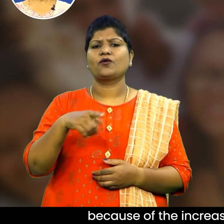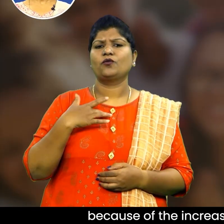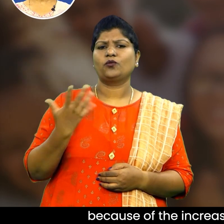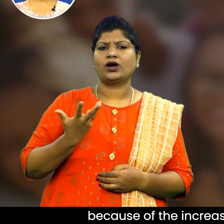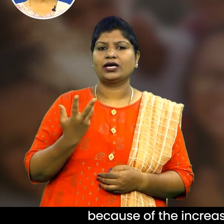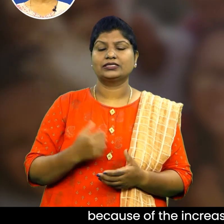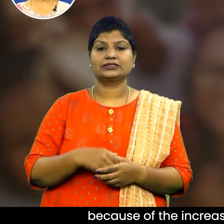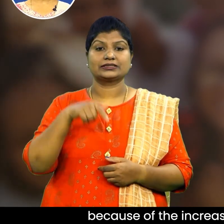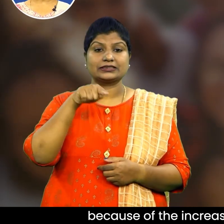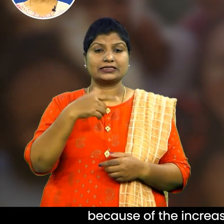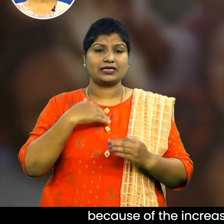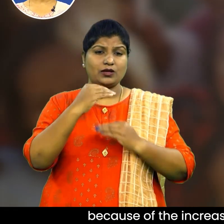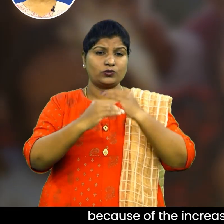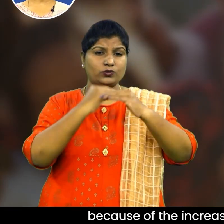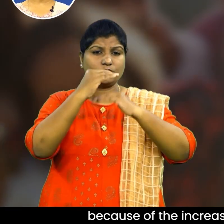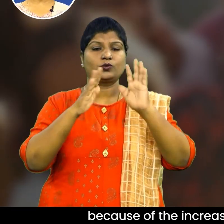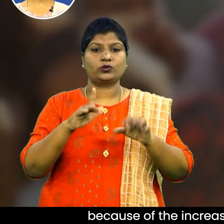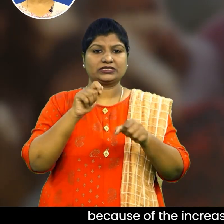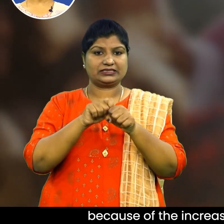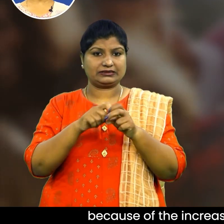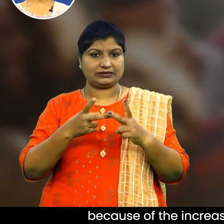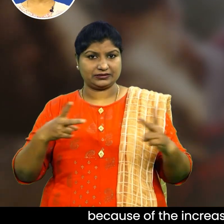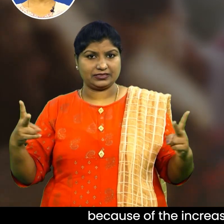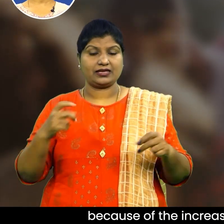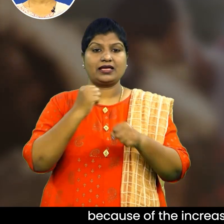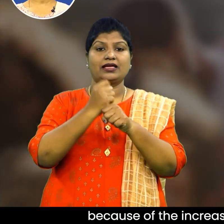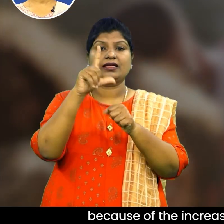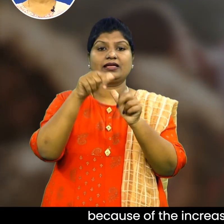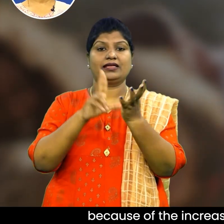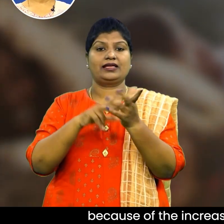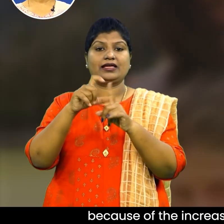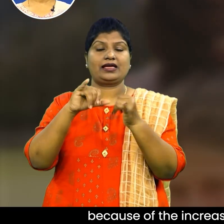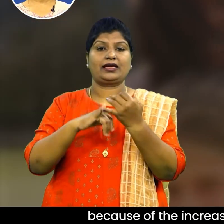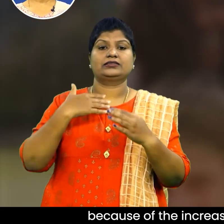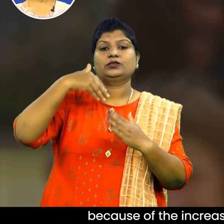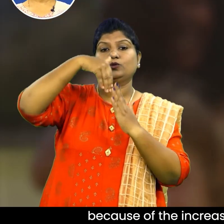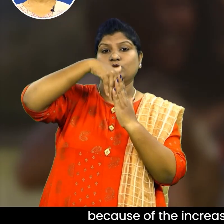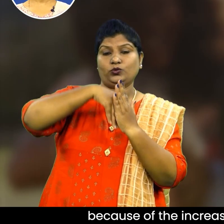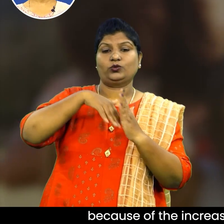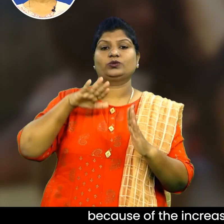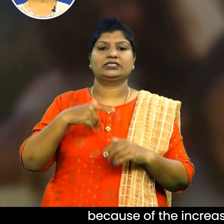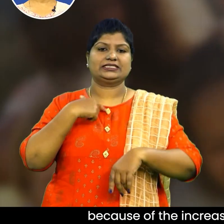because of the increased activity of these glands in the skin.